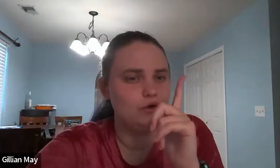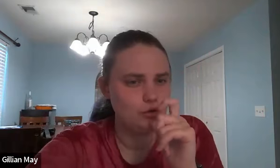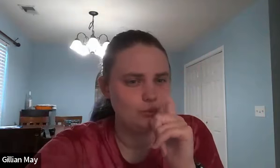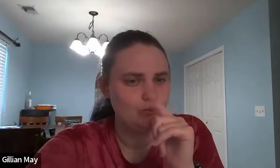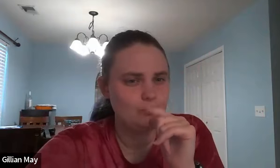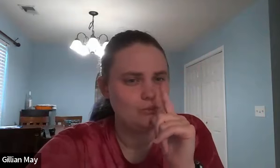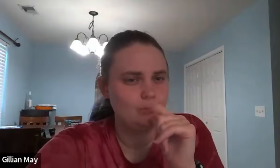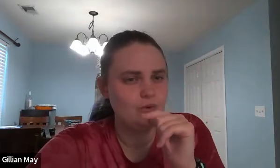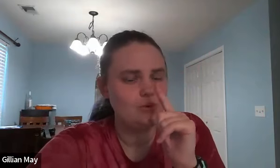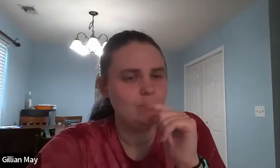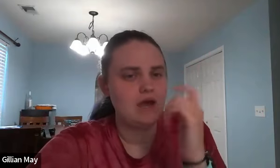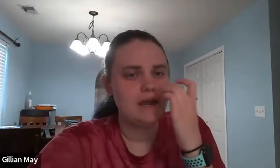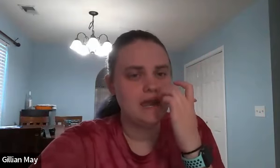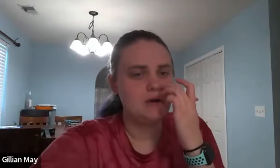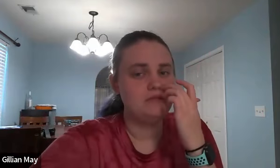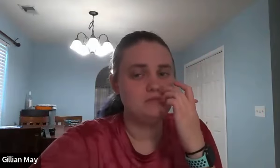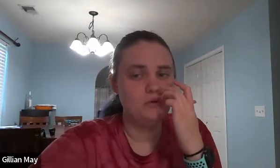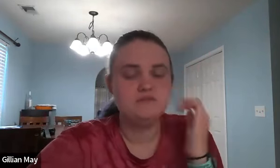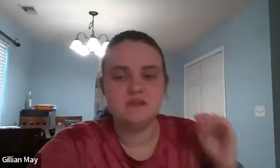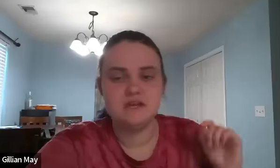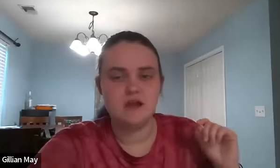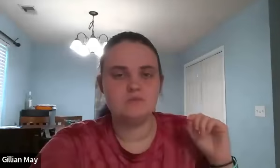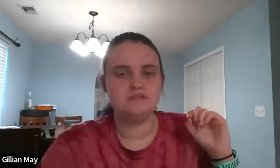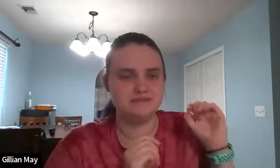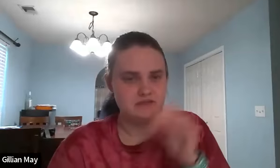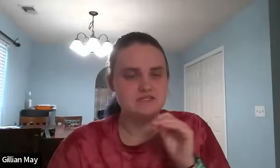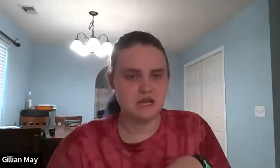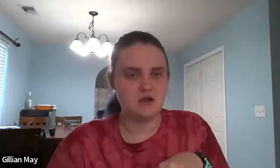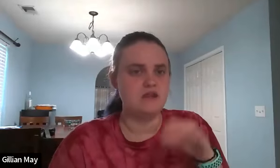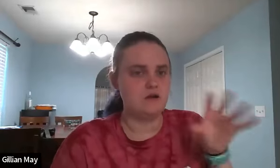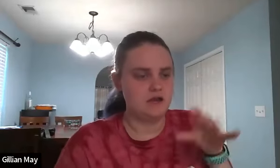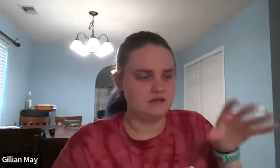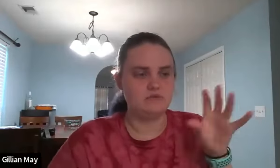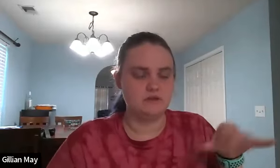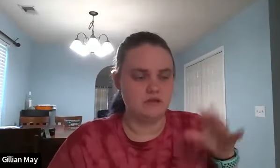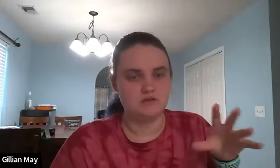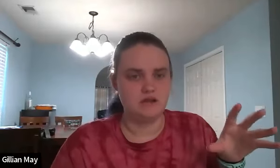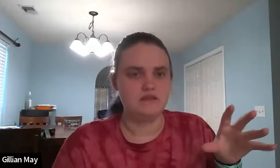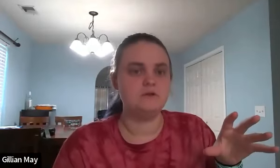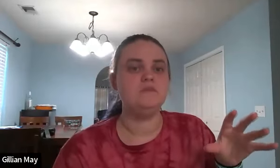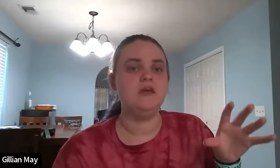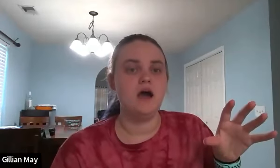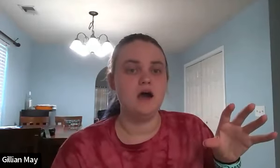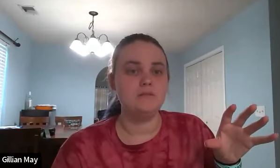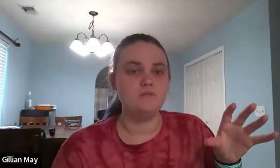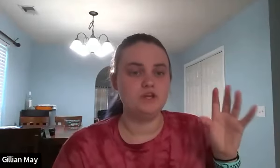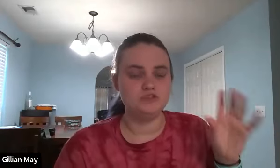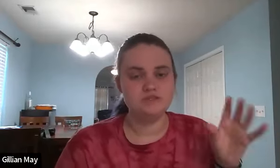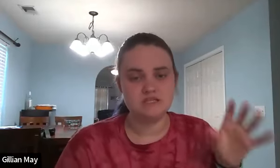who. Now, the important thing, I'm going to say this now, and then I'll add it, reiterate it later. When you're doing